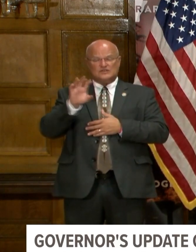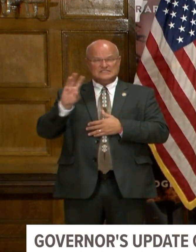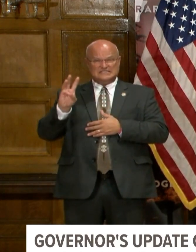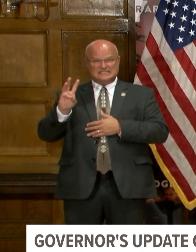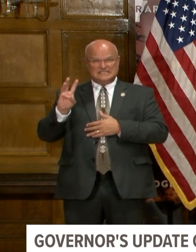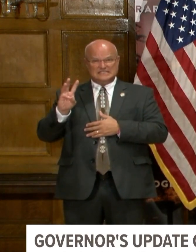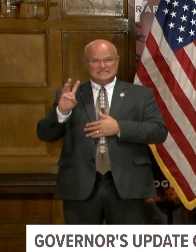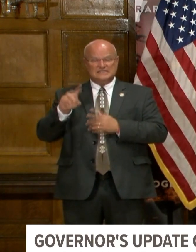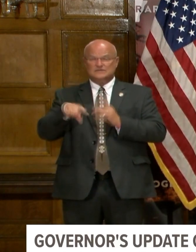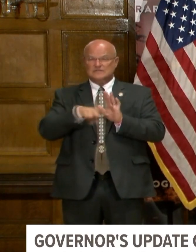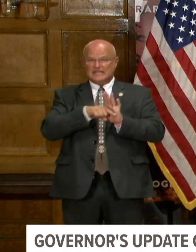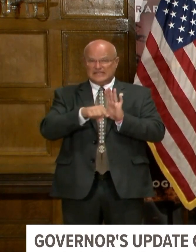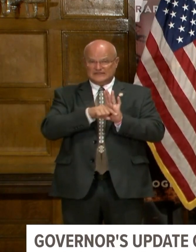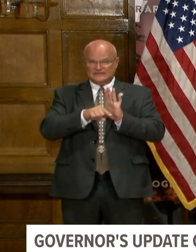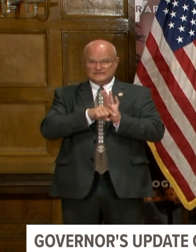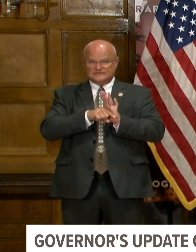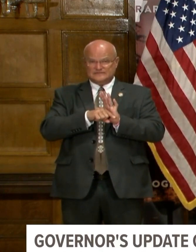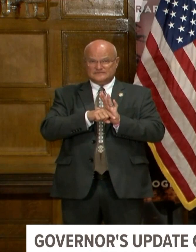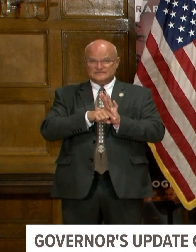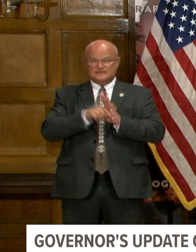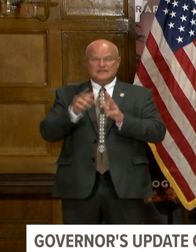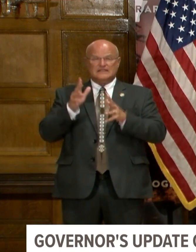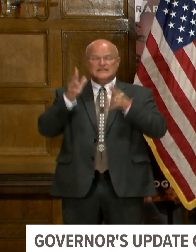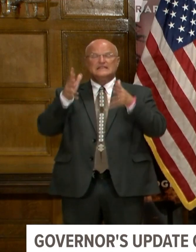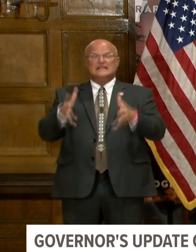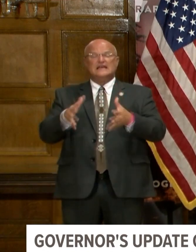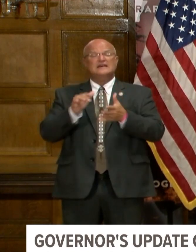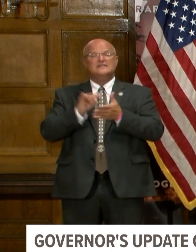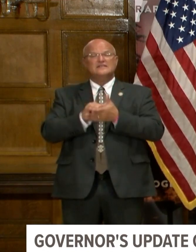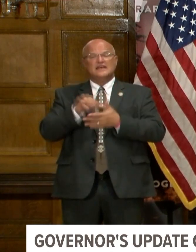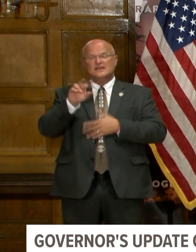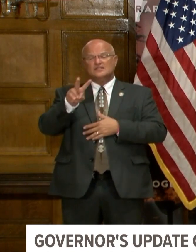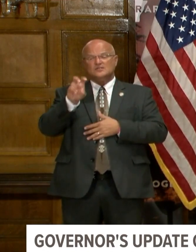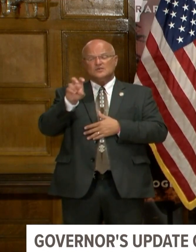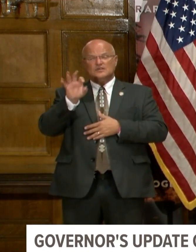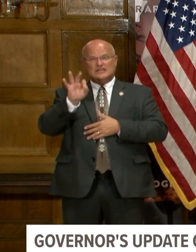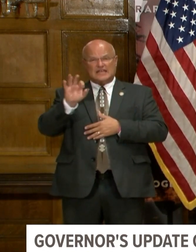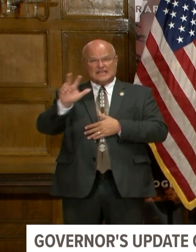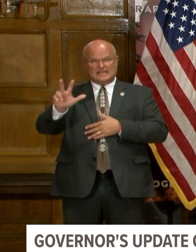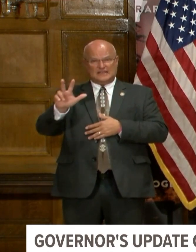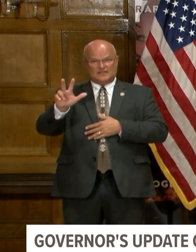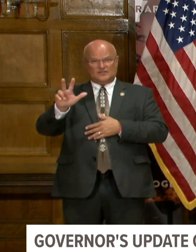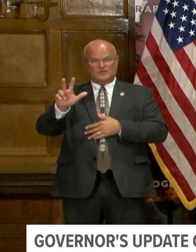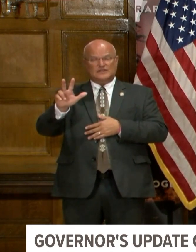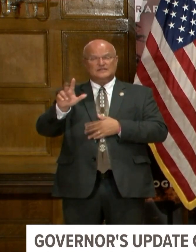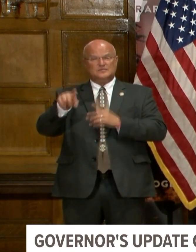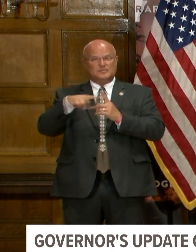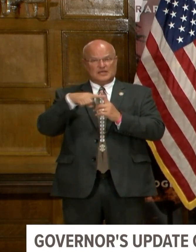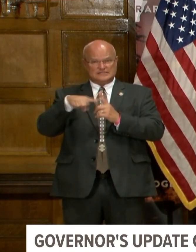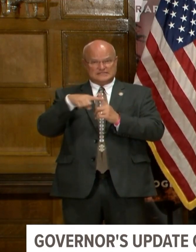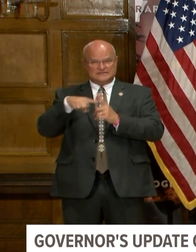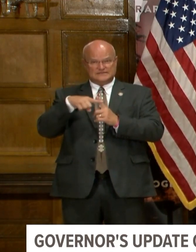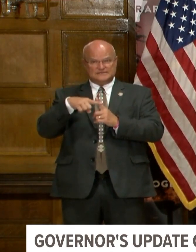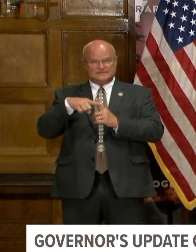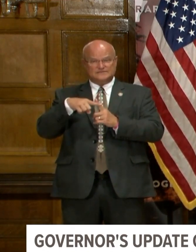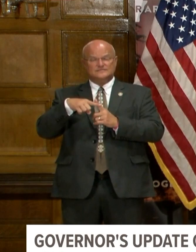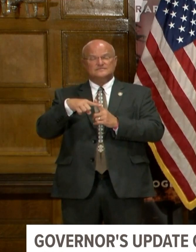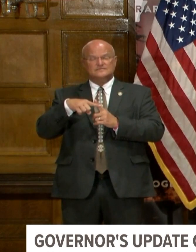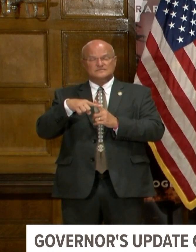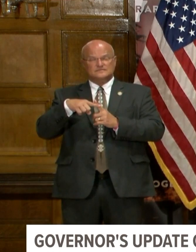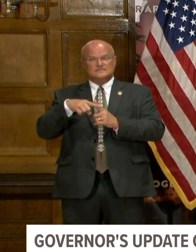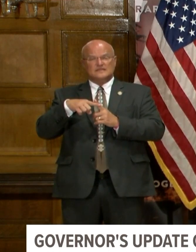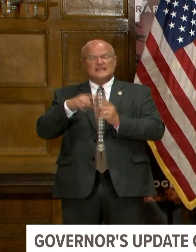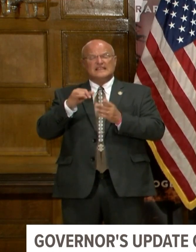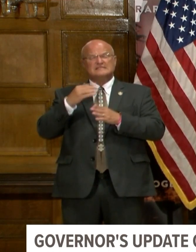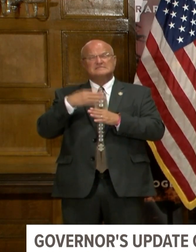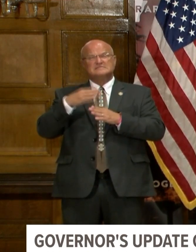6,406 were negative. The balance of that, 293, were positive, which